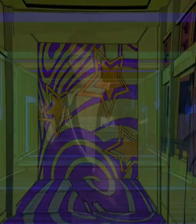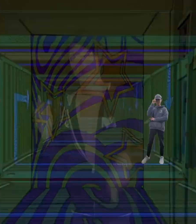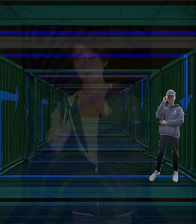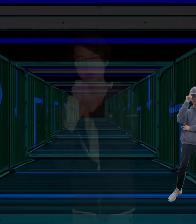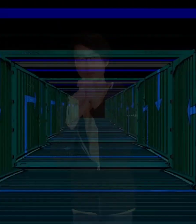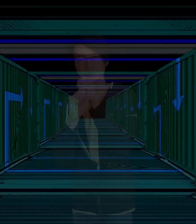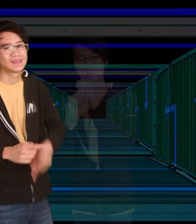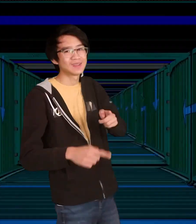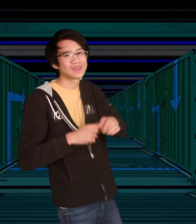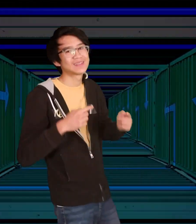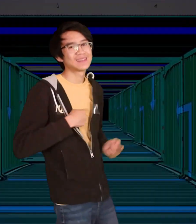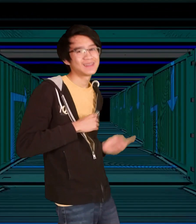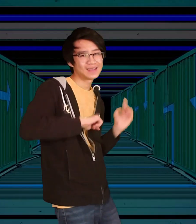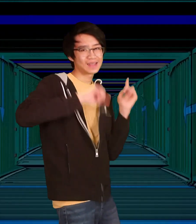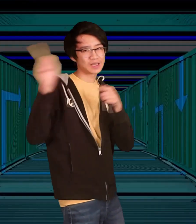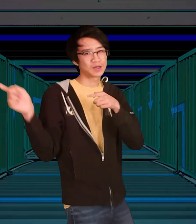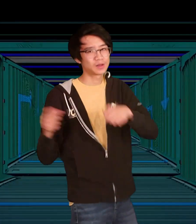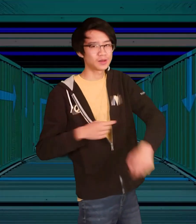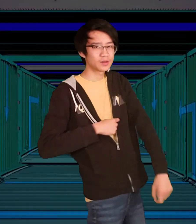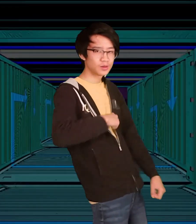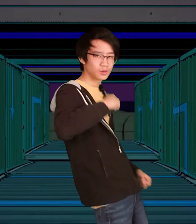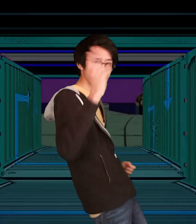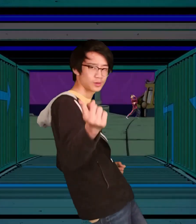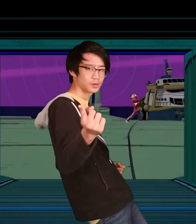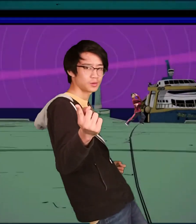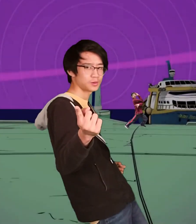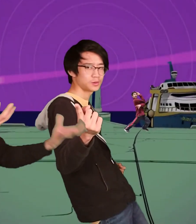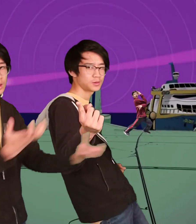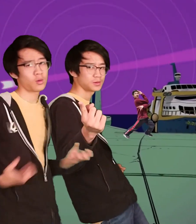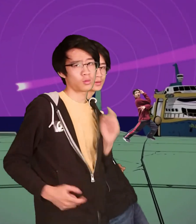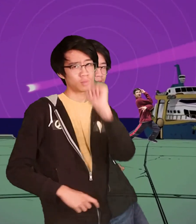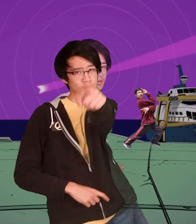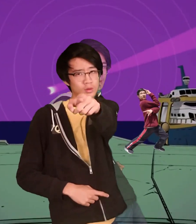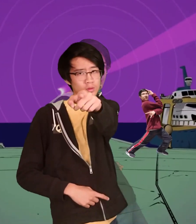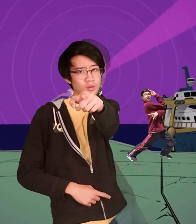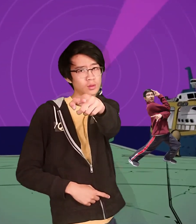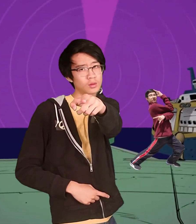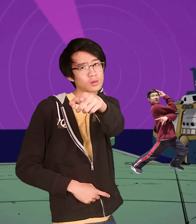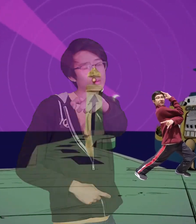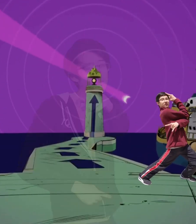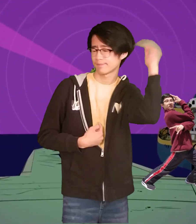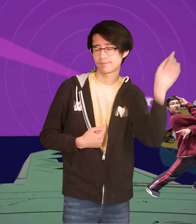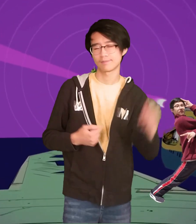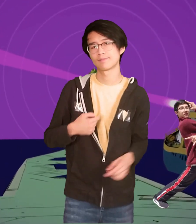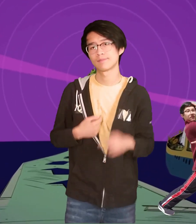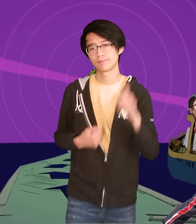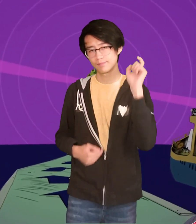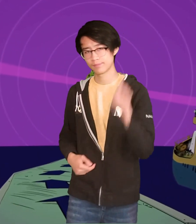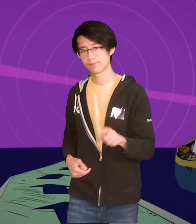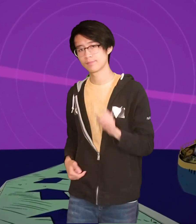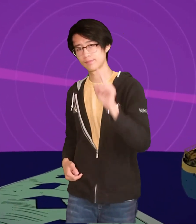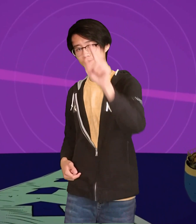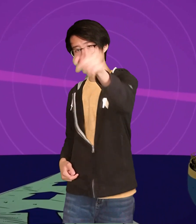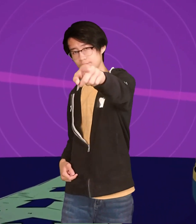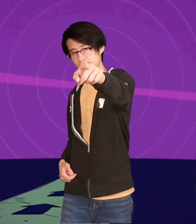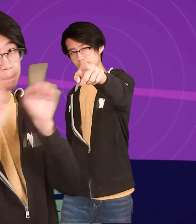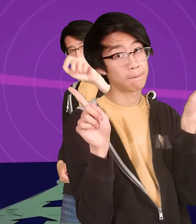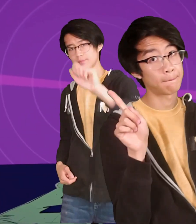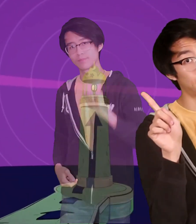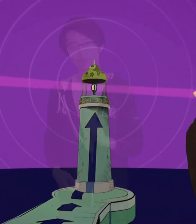know what hit you when I get to you Ooh, I want you, I don't know if I need you But